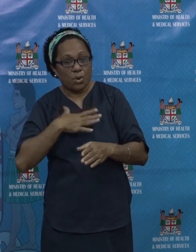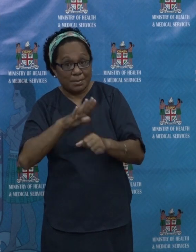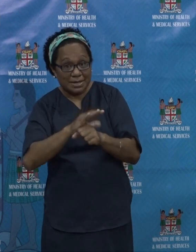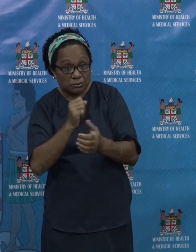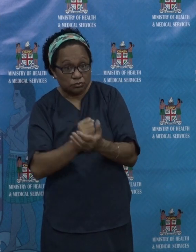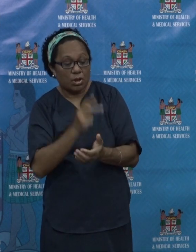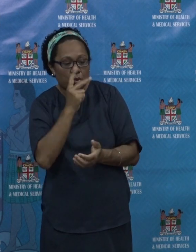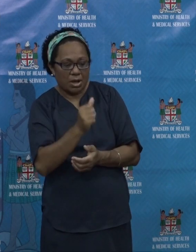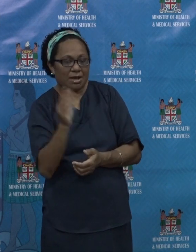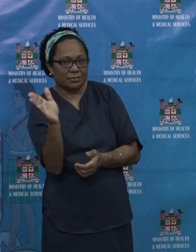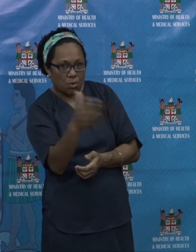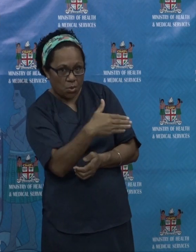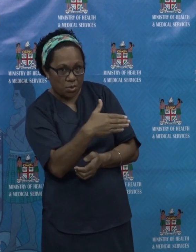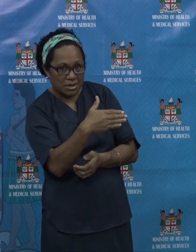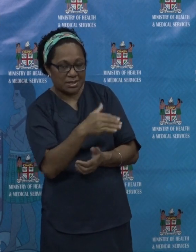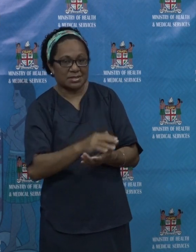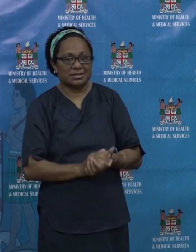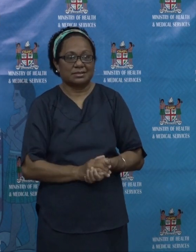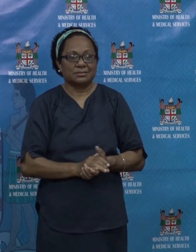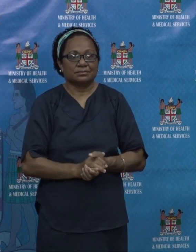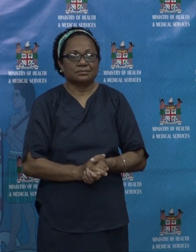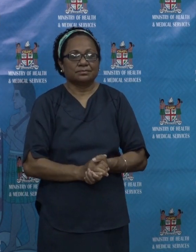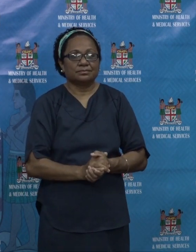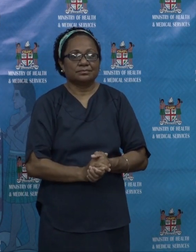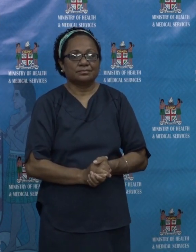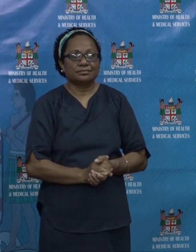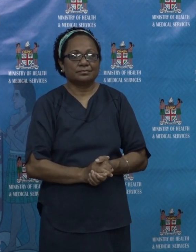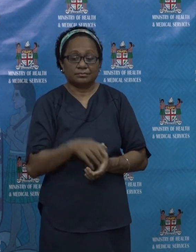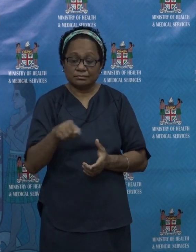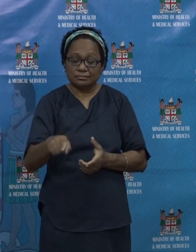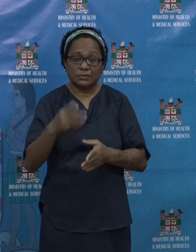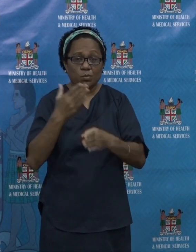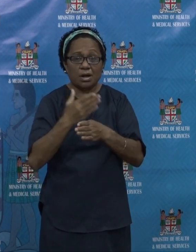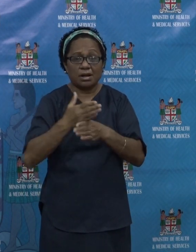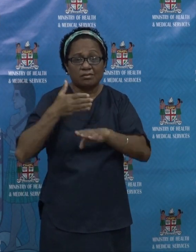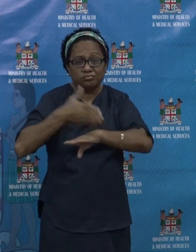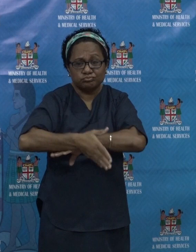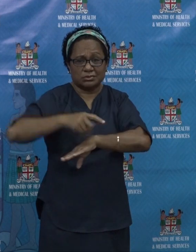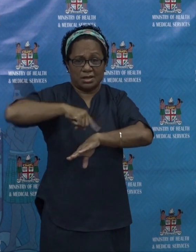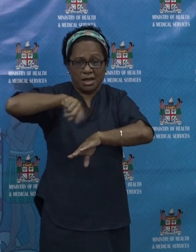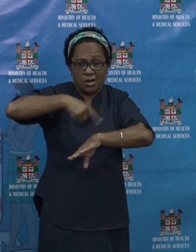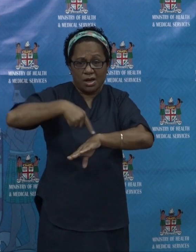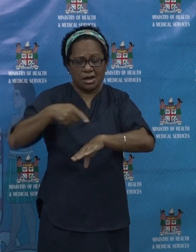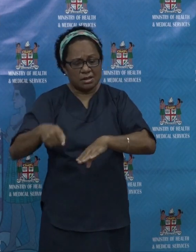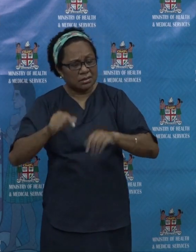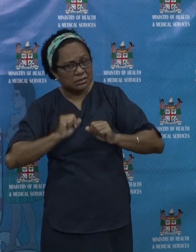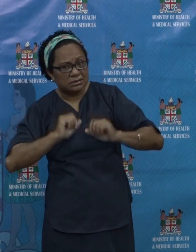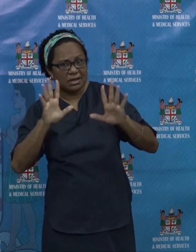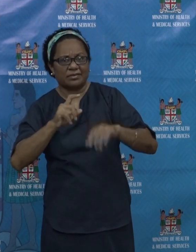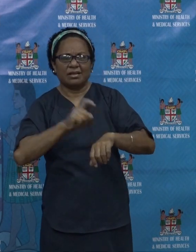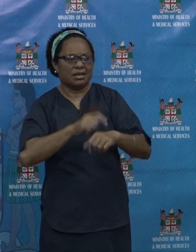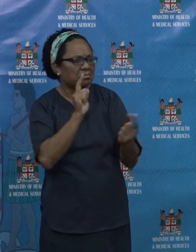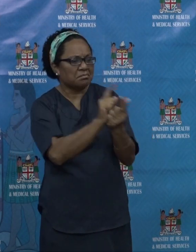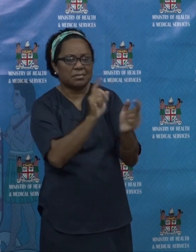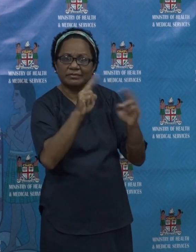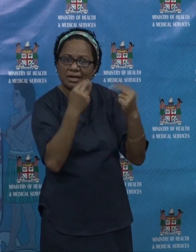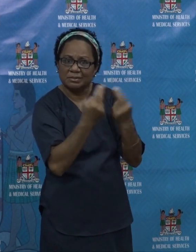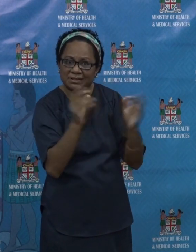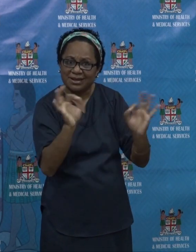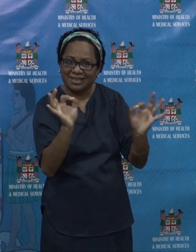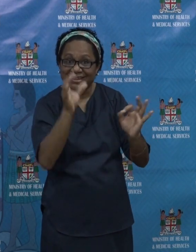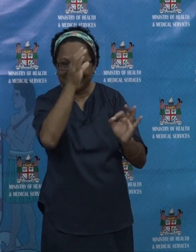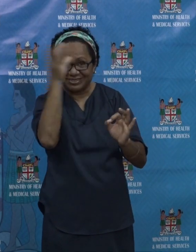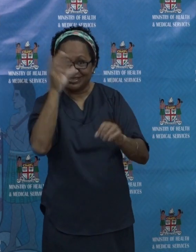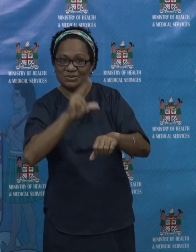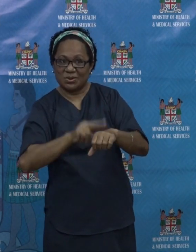everyone, everywhere. They work long hours, sacrifice time with their families,